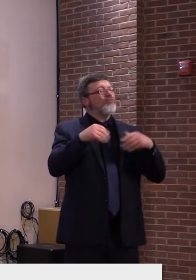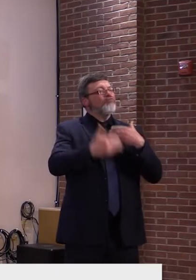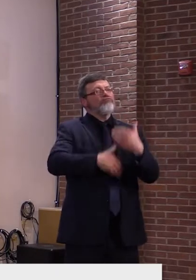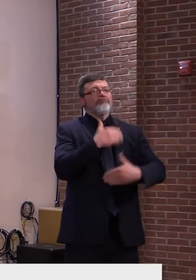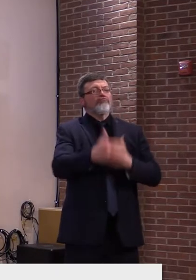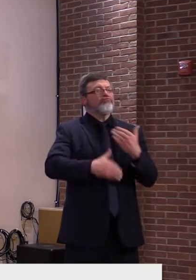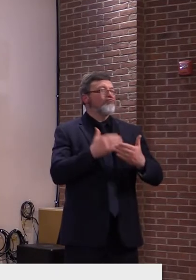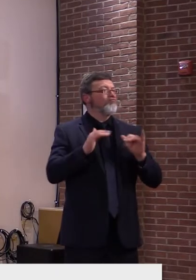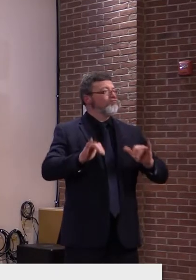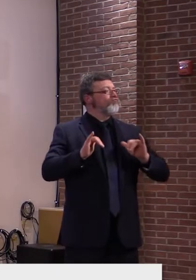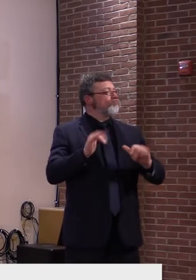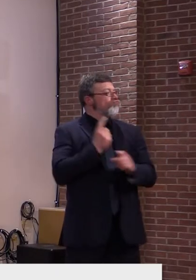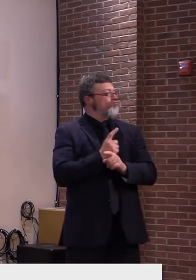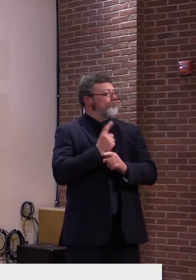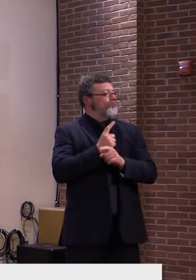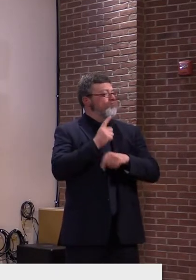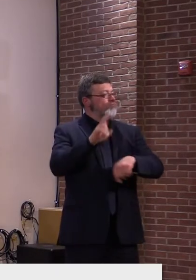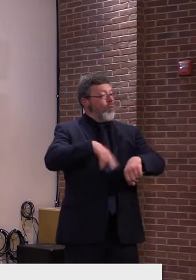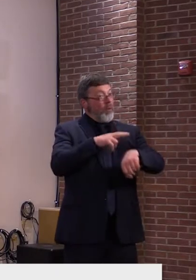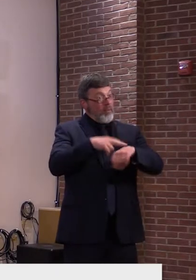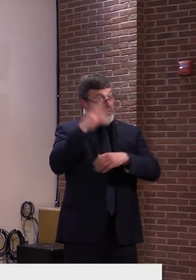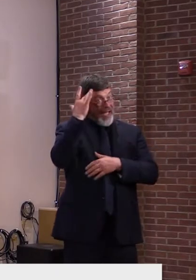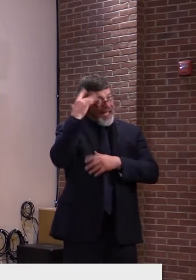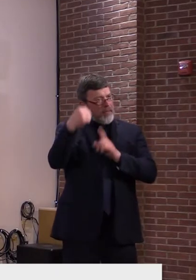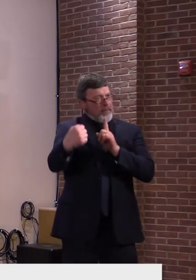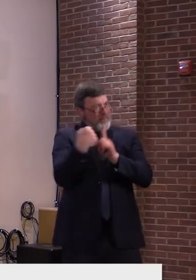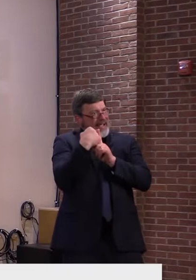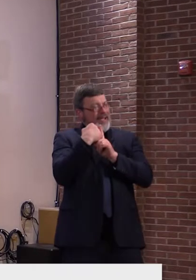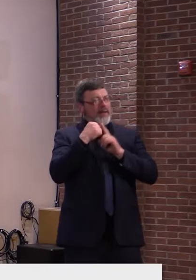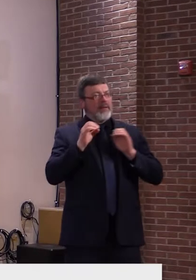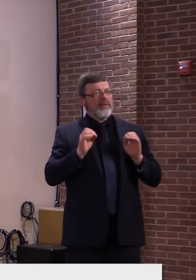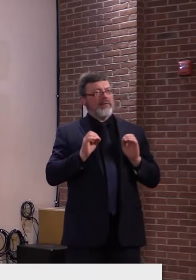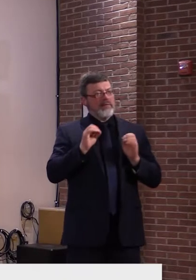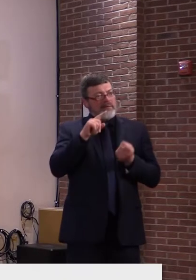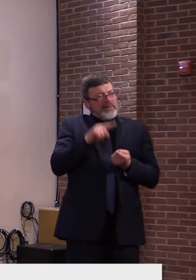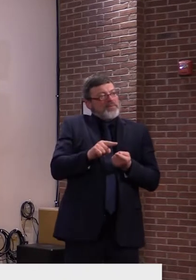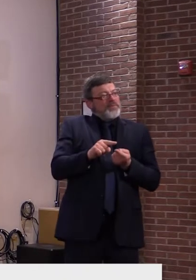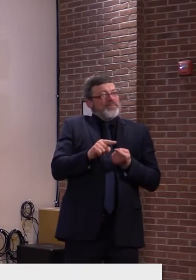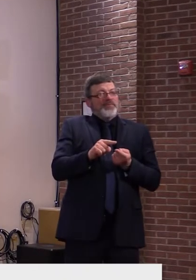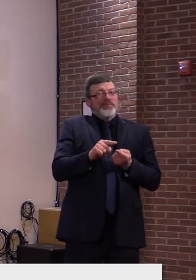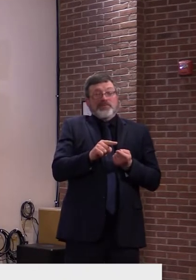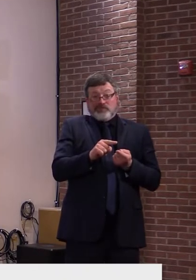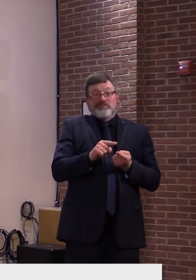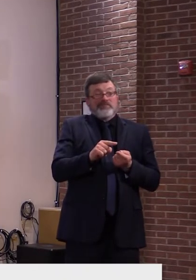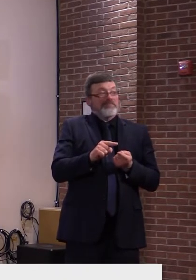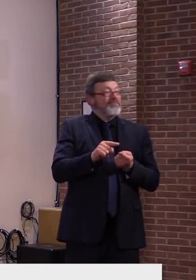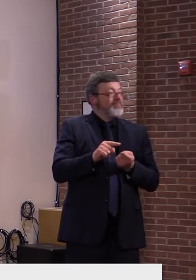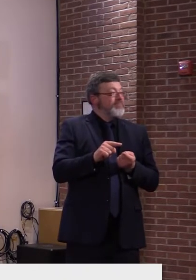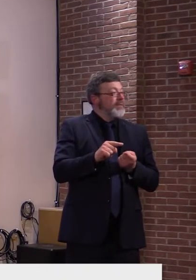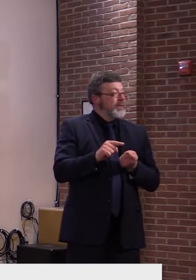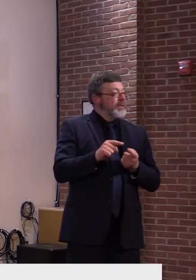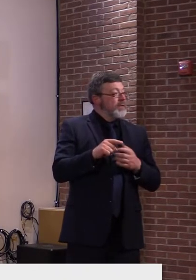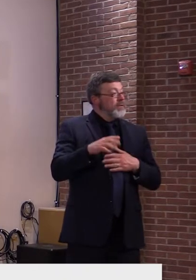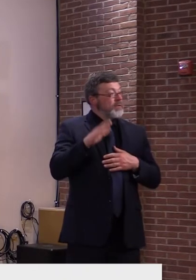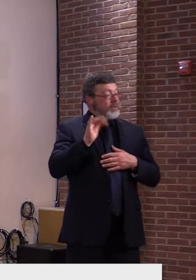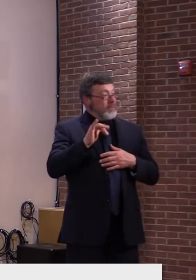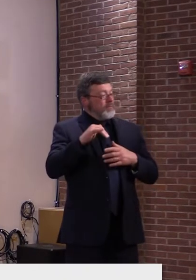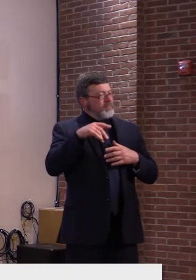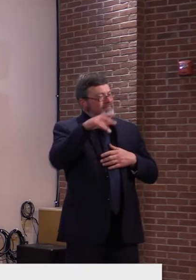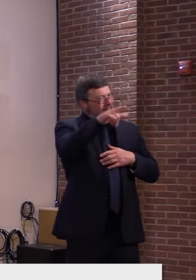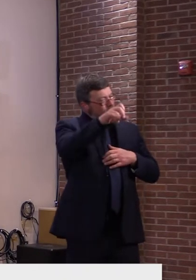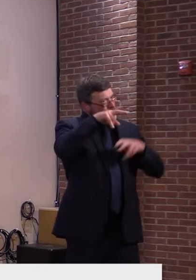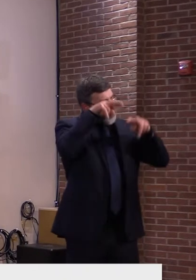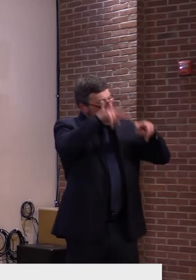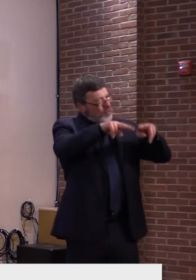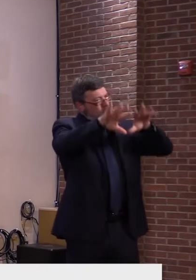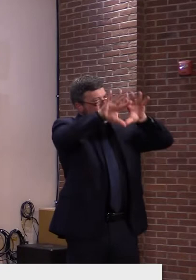want to emphasize this overall risk is different from a person's individual risk. What